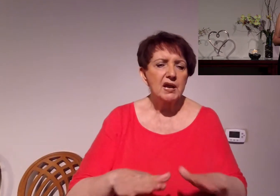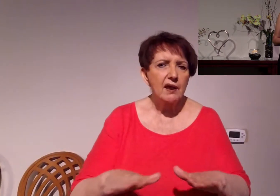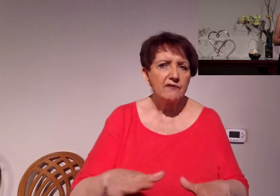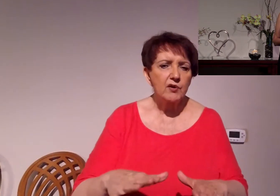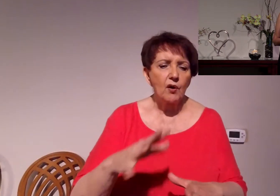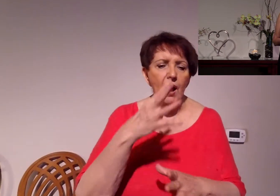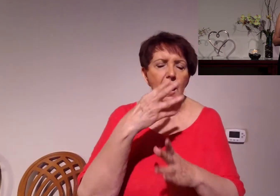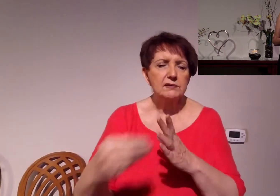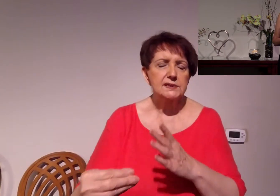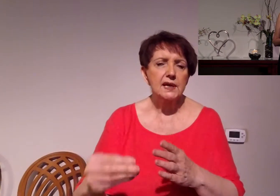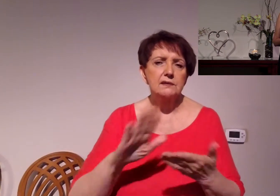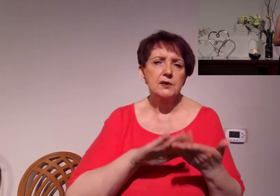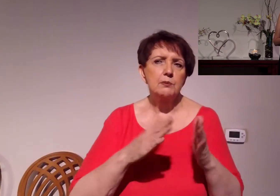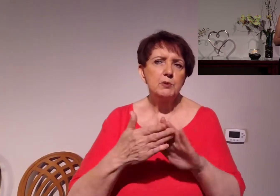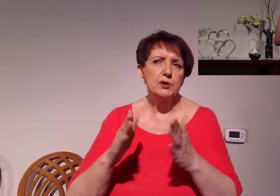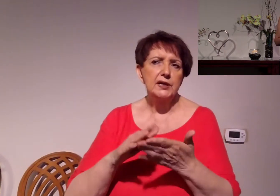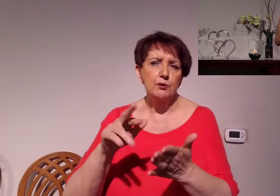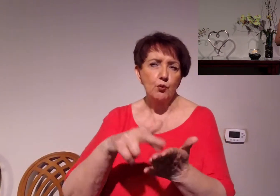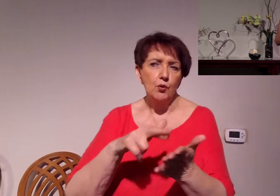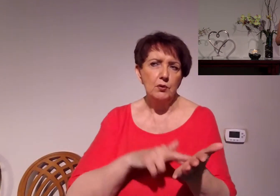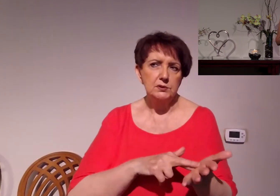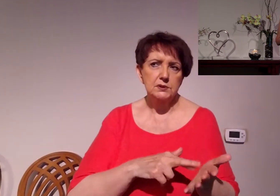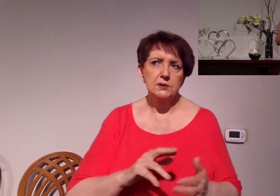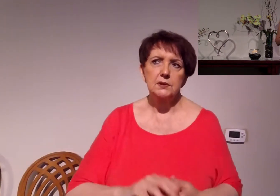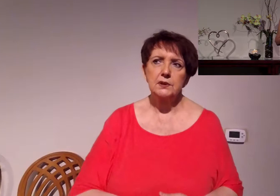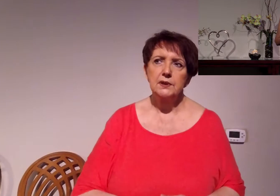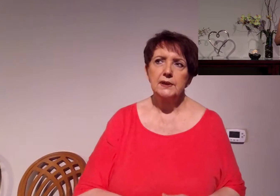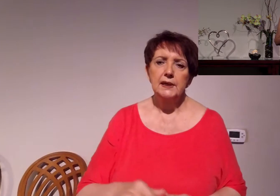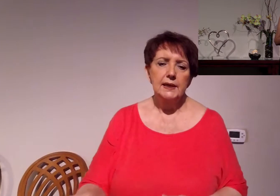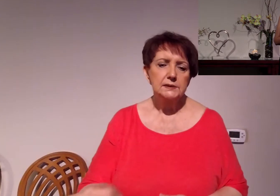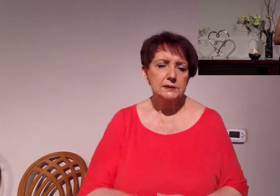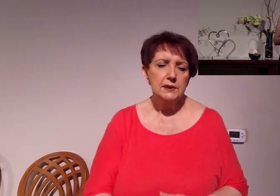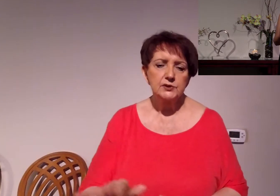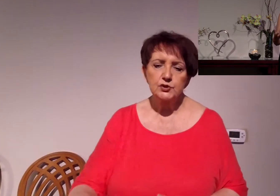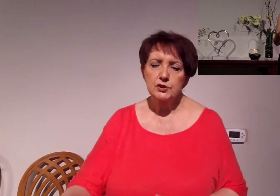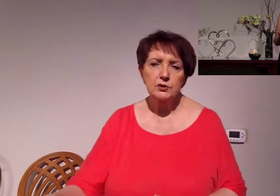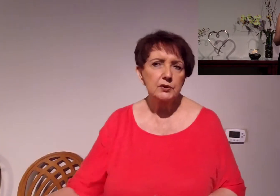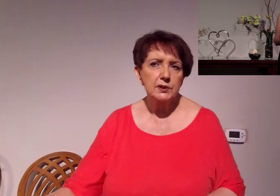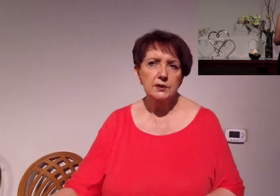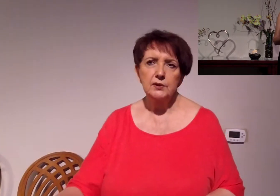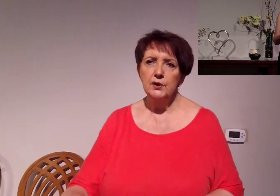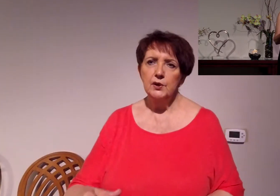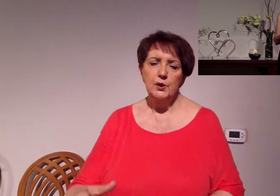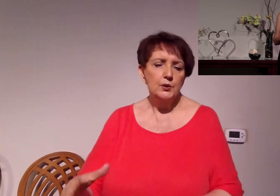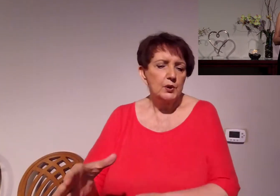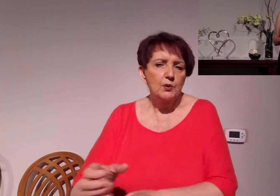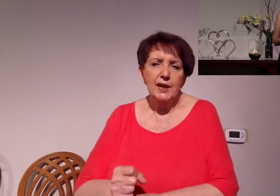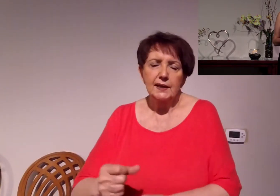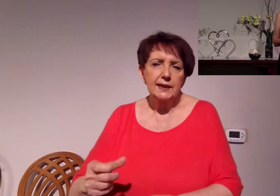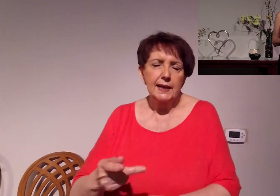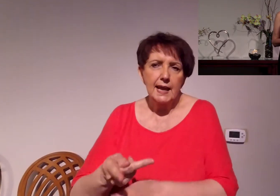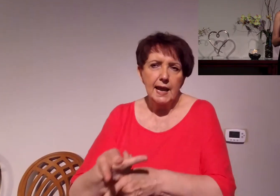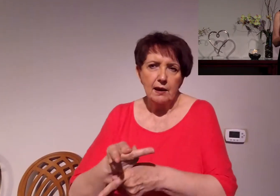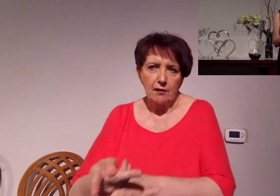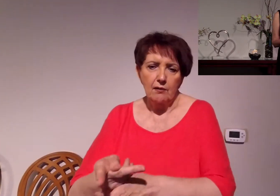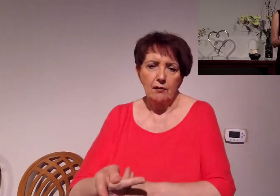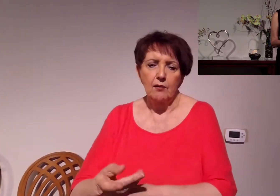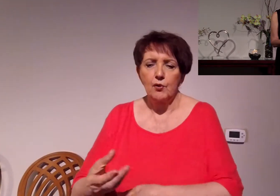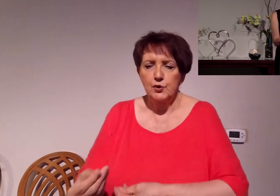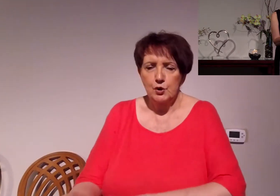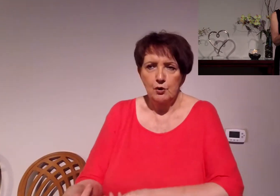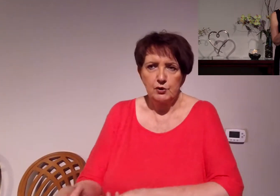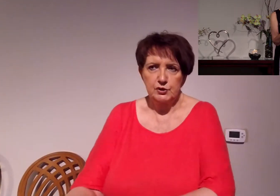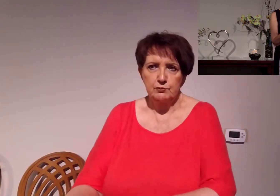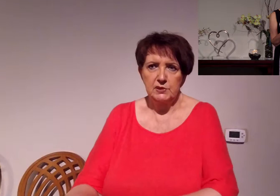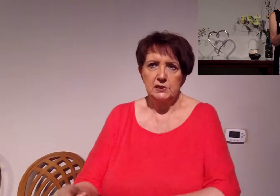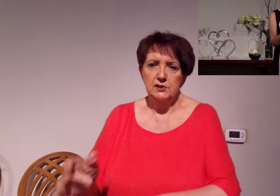it is like children who don't receive care, who don't receive physical nourishment, physical